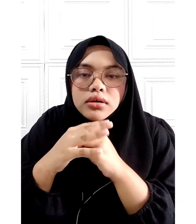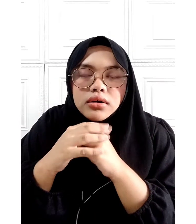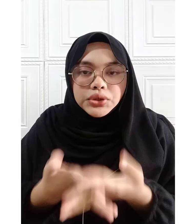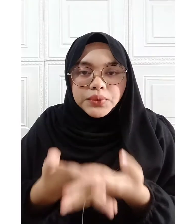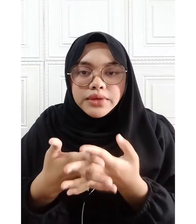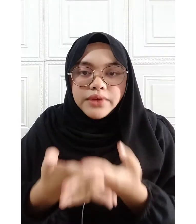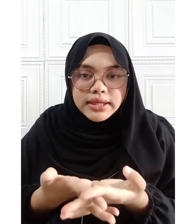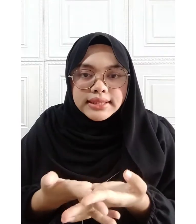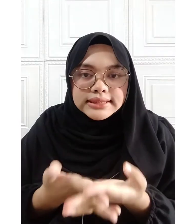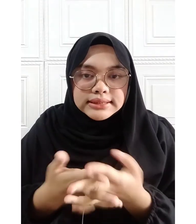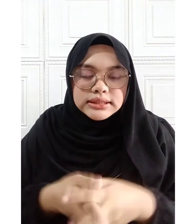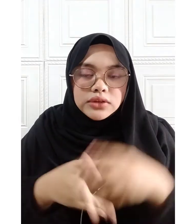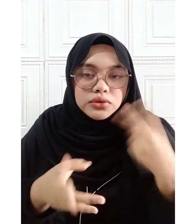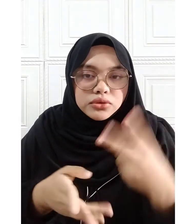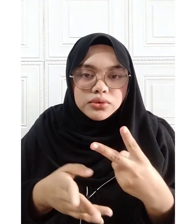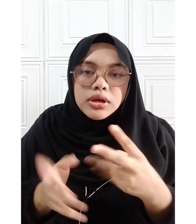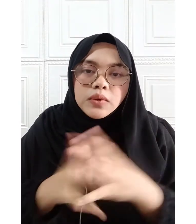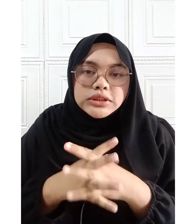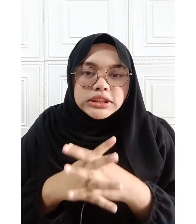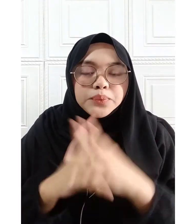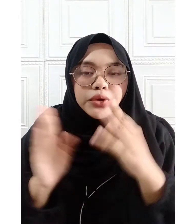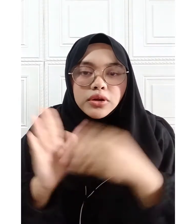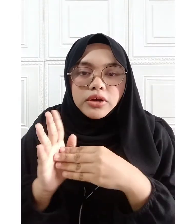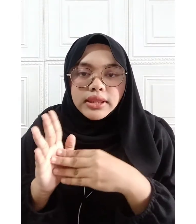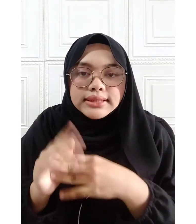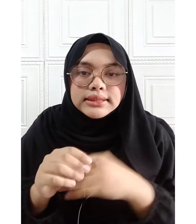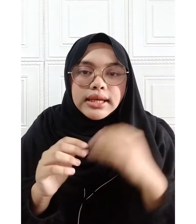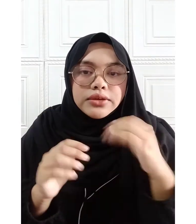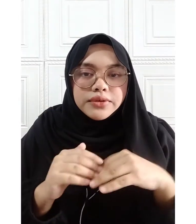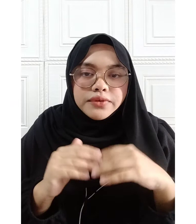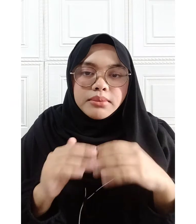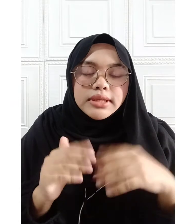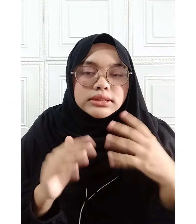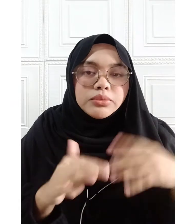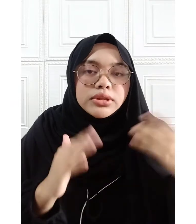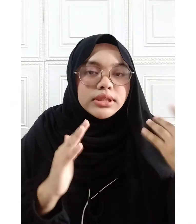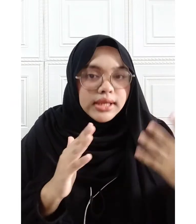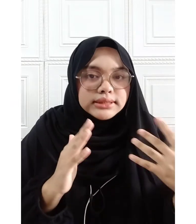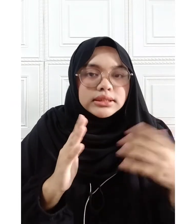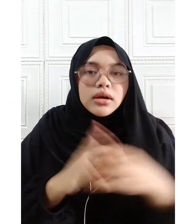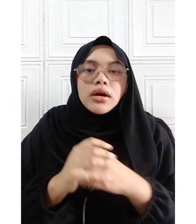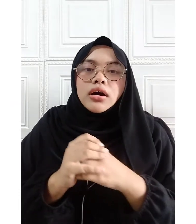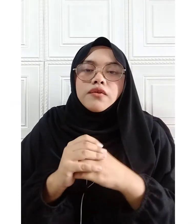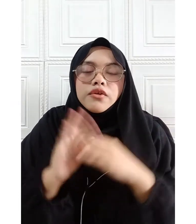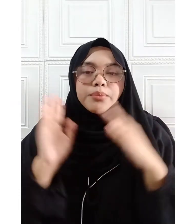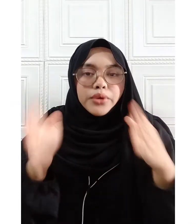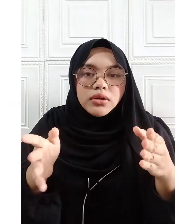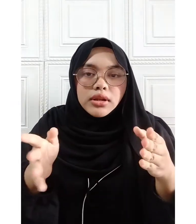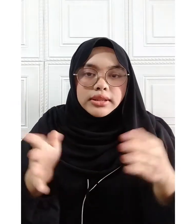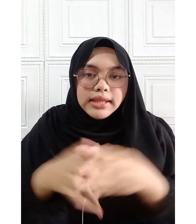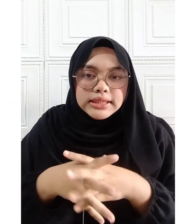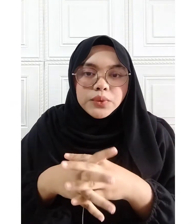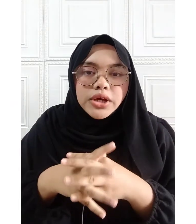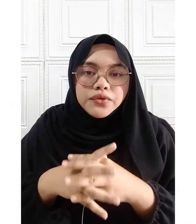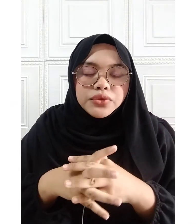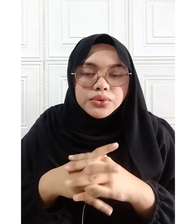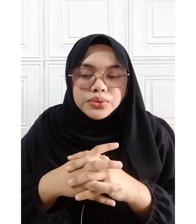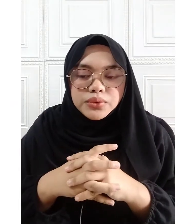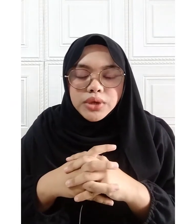So we divided this test into two, which is point load test and uniformly distributed test. For point load test, we have to